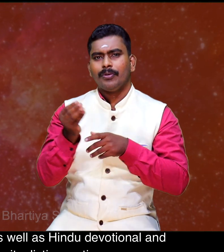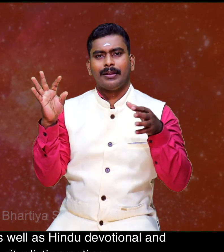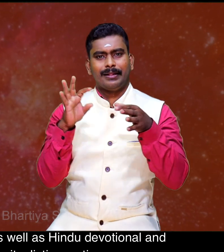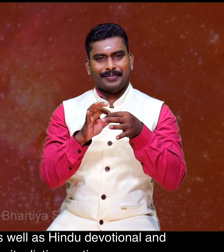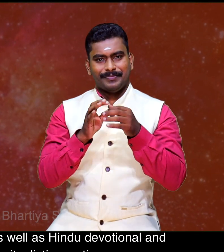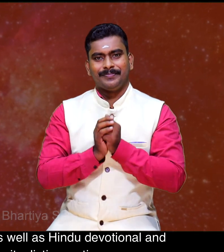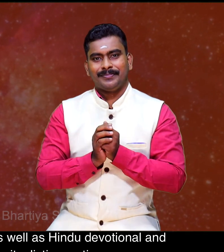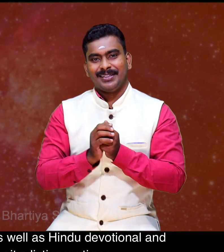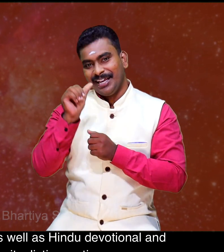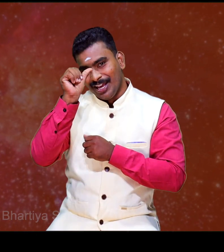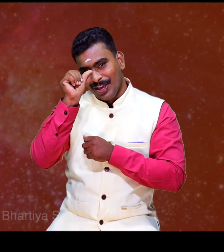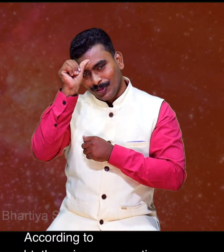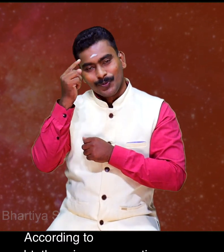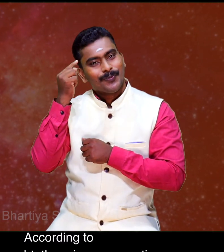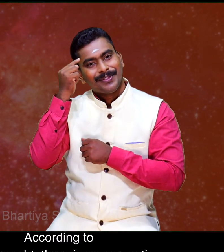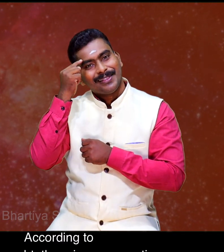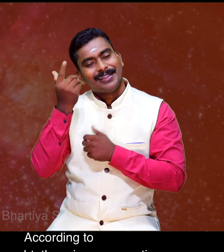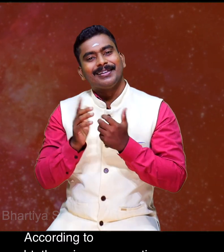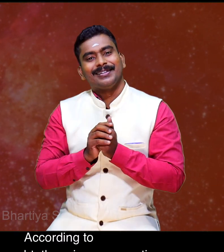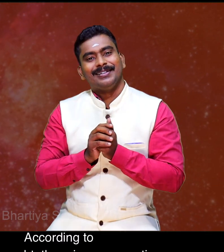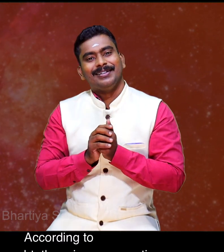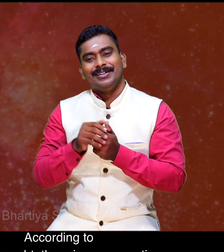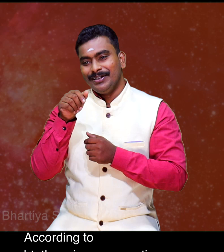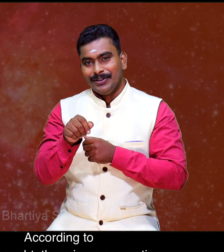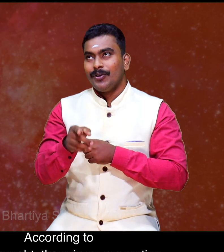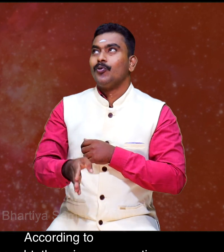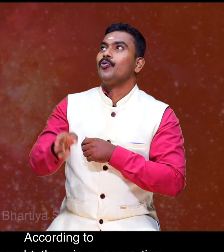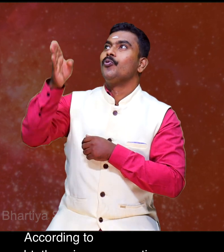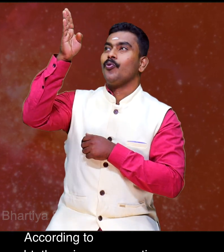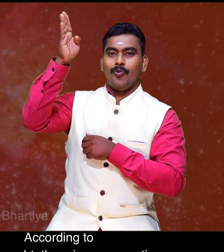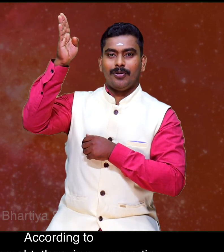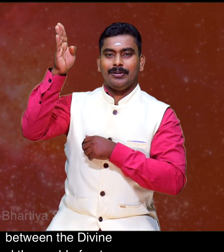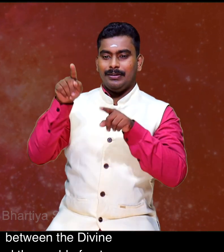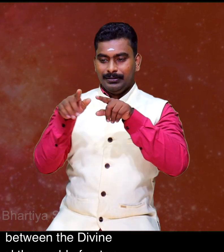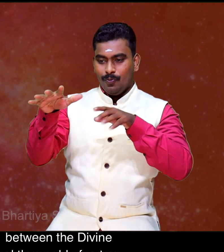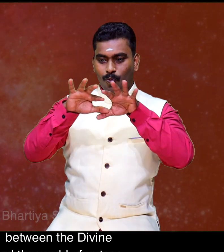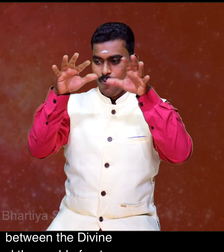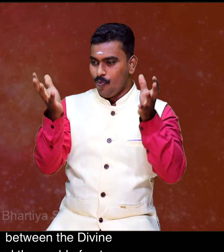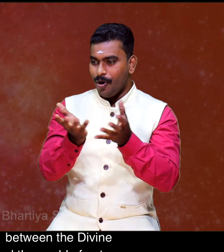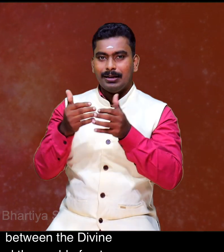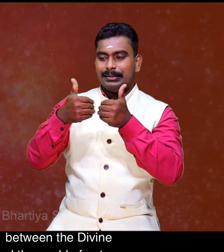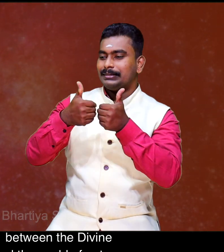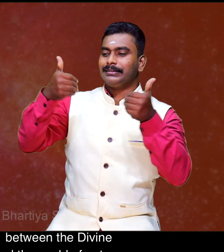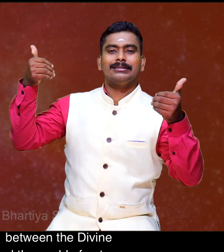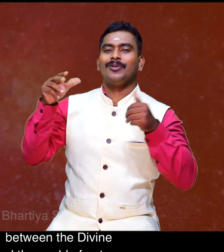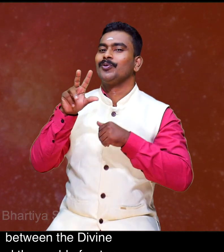ritualistic practices. According to Hindu thought, there is no separation between the divine and the world of